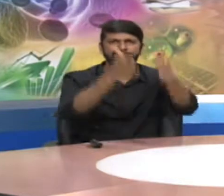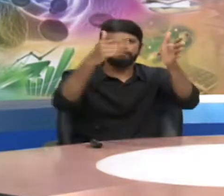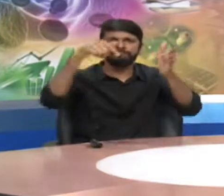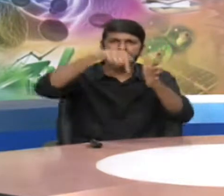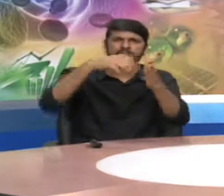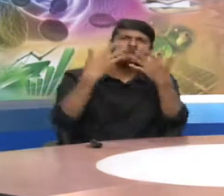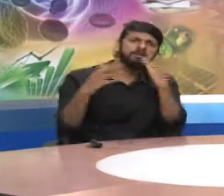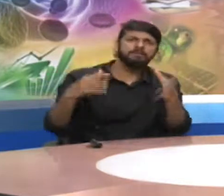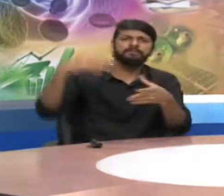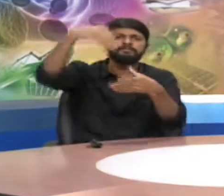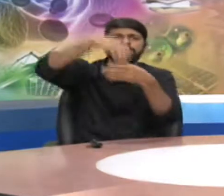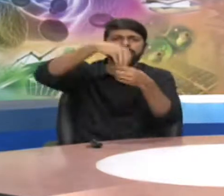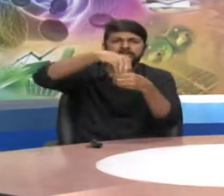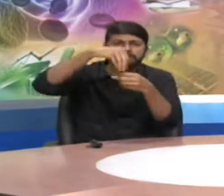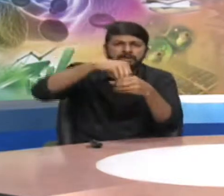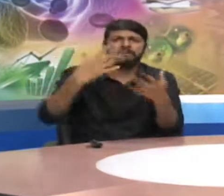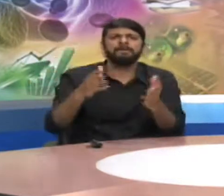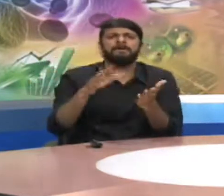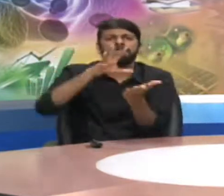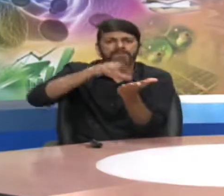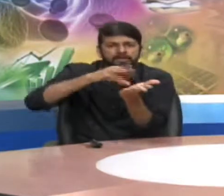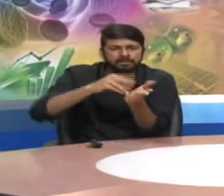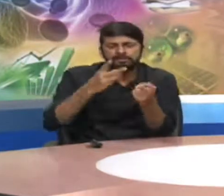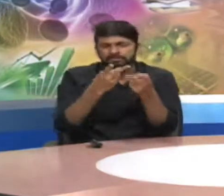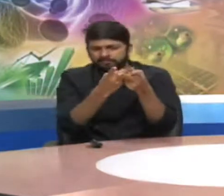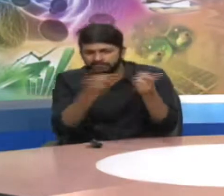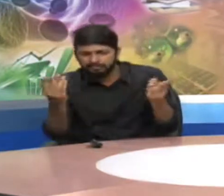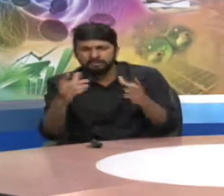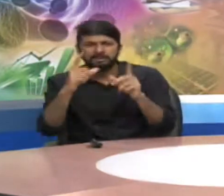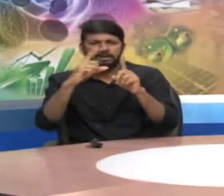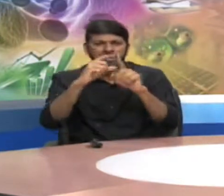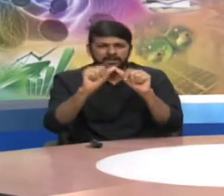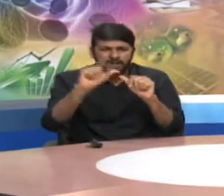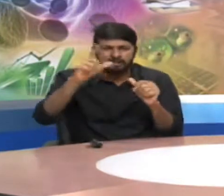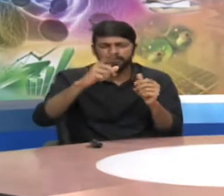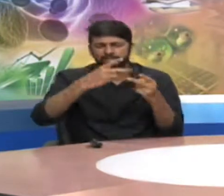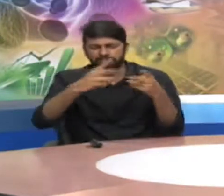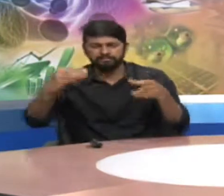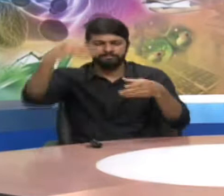Urn, it means vase, often with a cover.